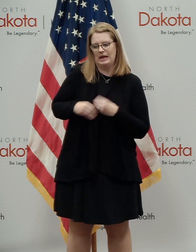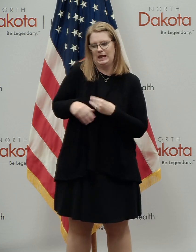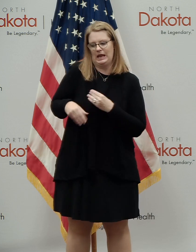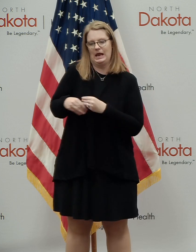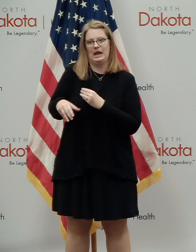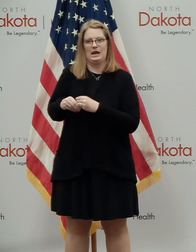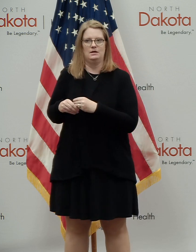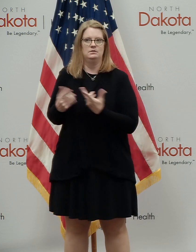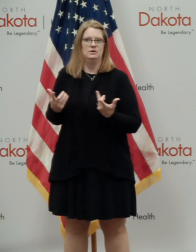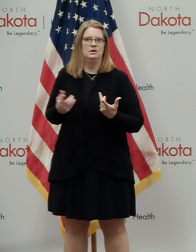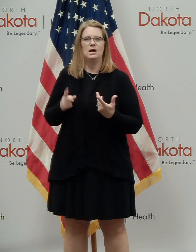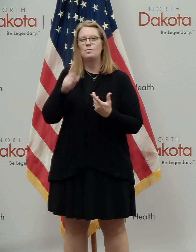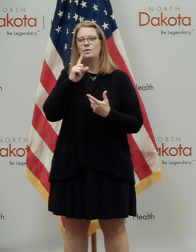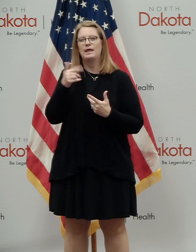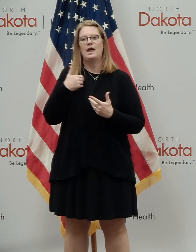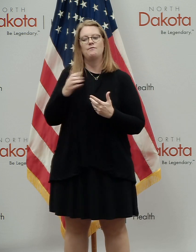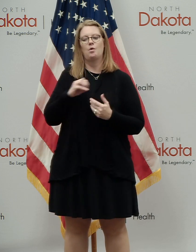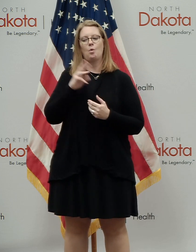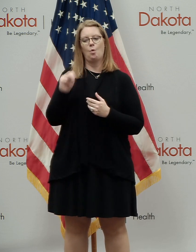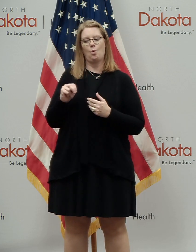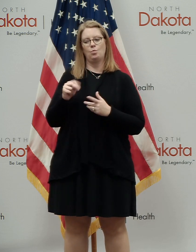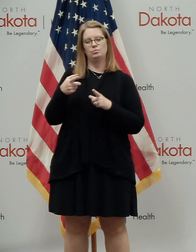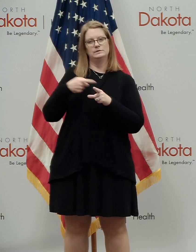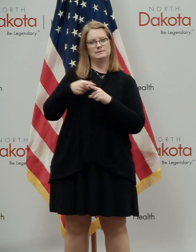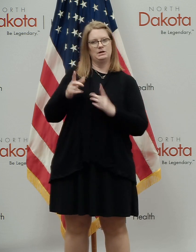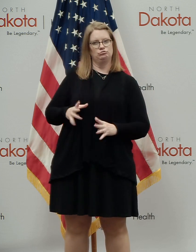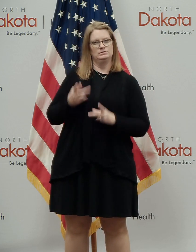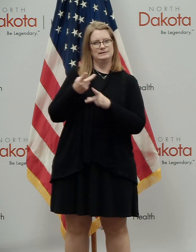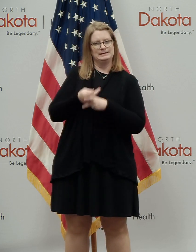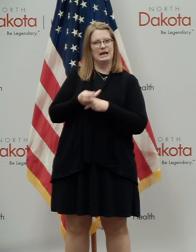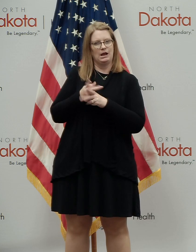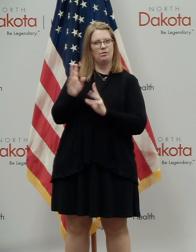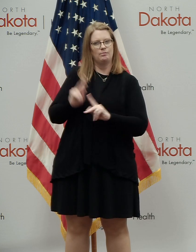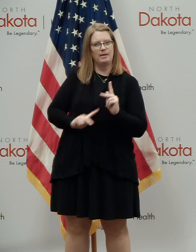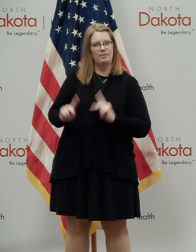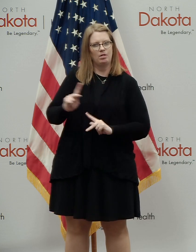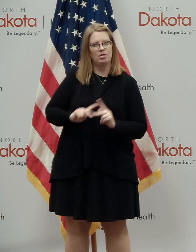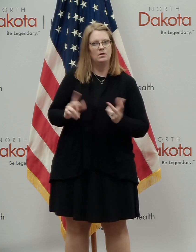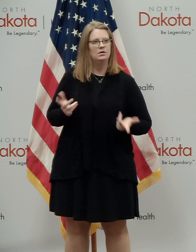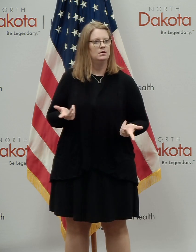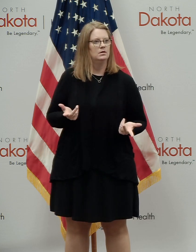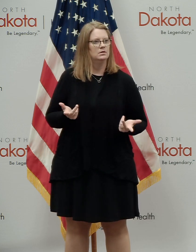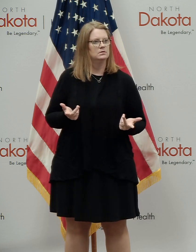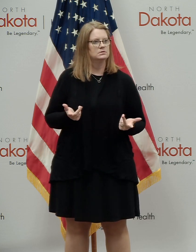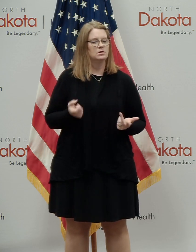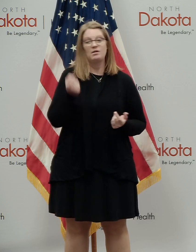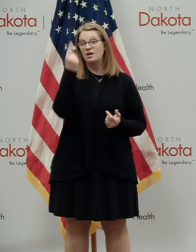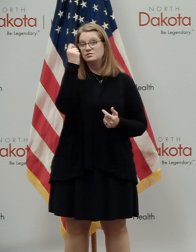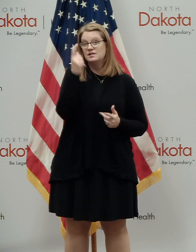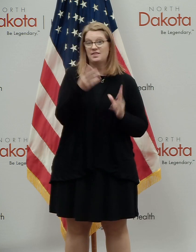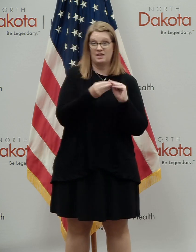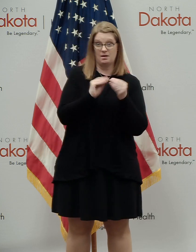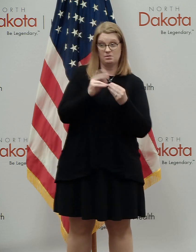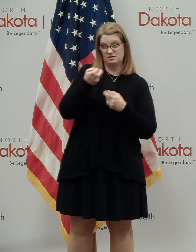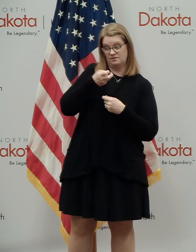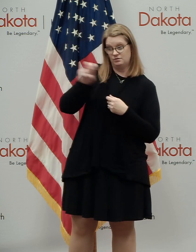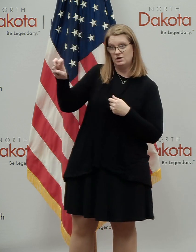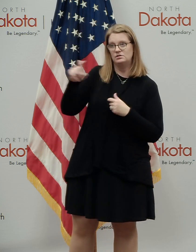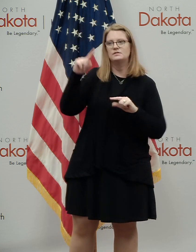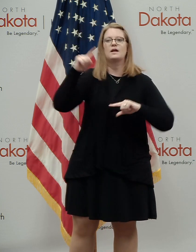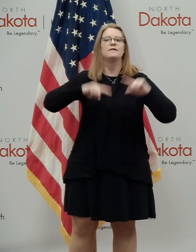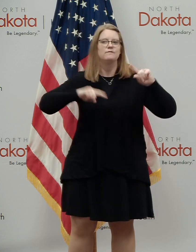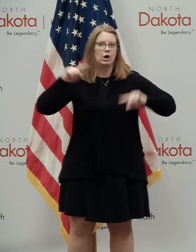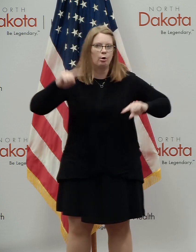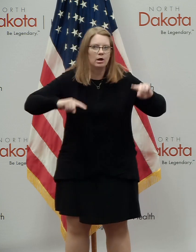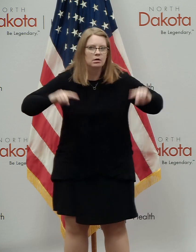super subspecialists to take care of folks. So those numbers will vary day to day. People